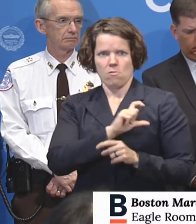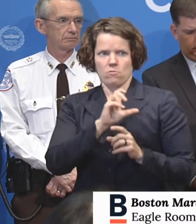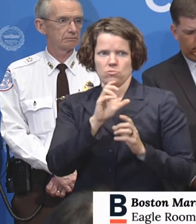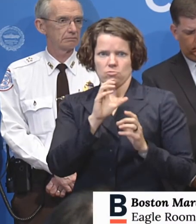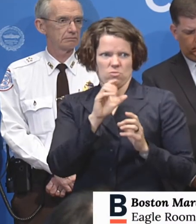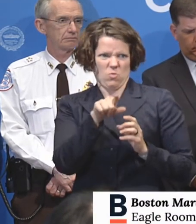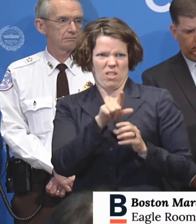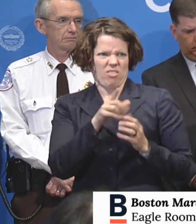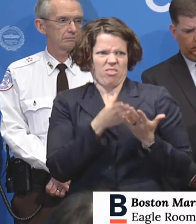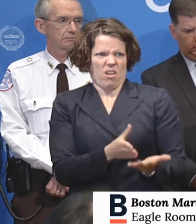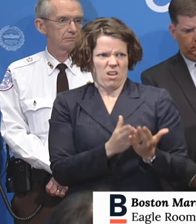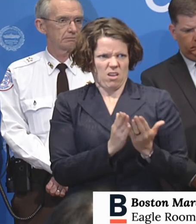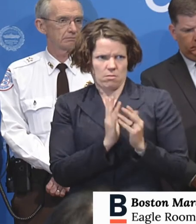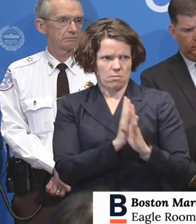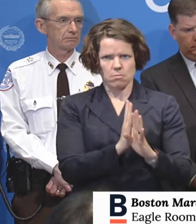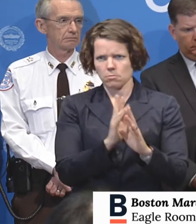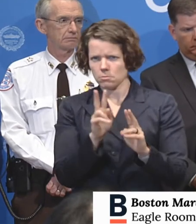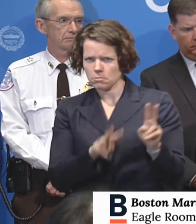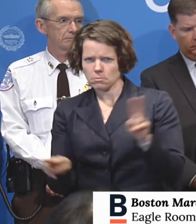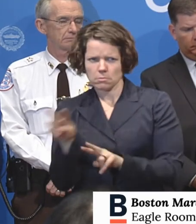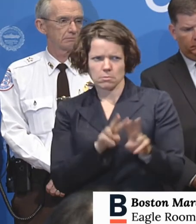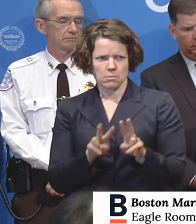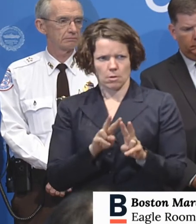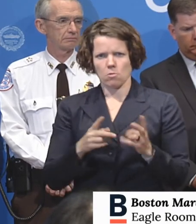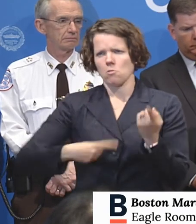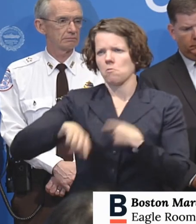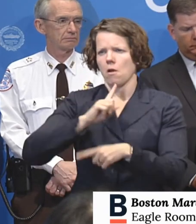obvious to our riding public as well.